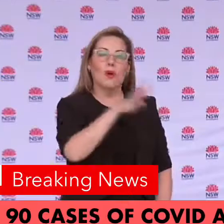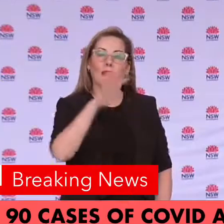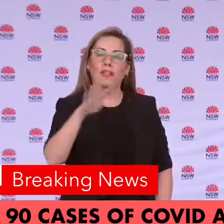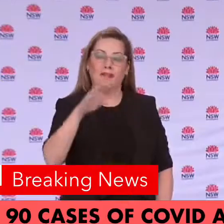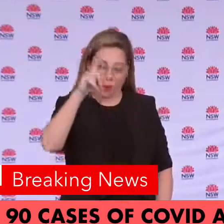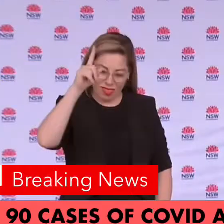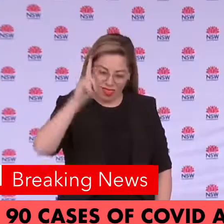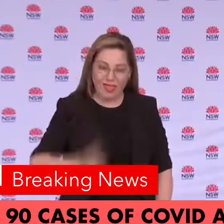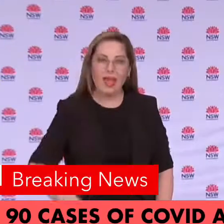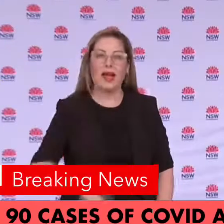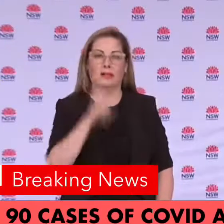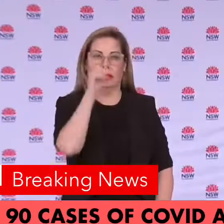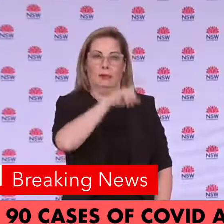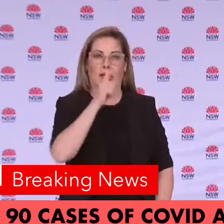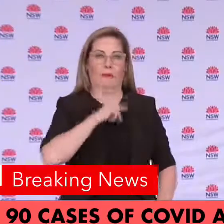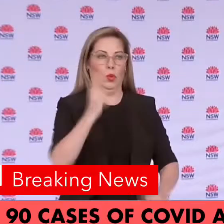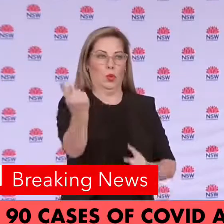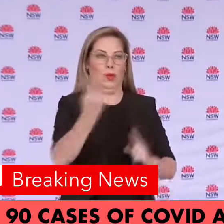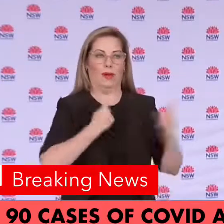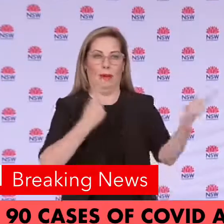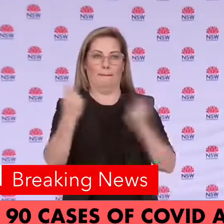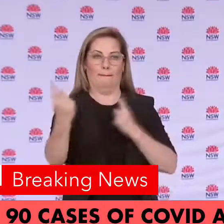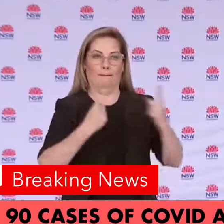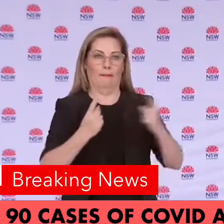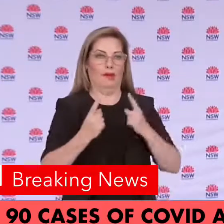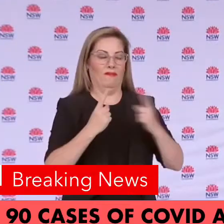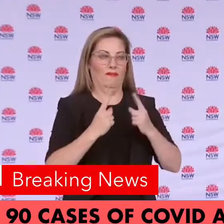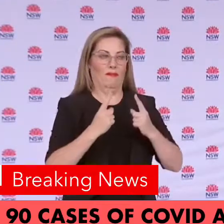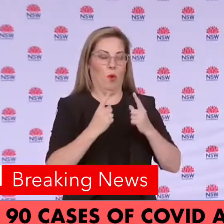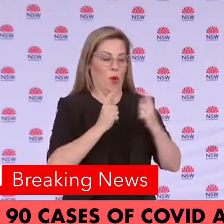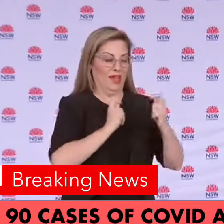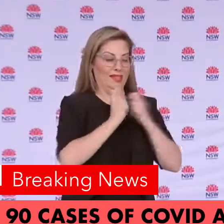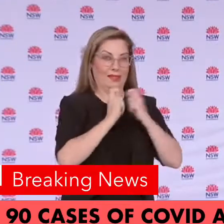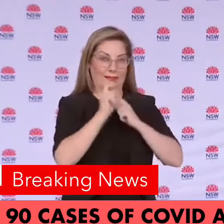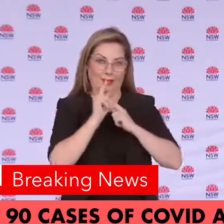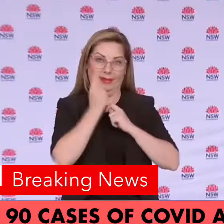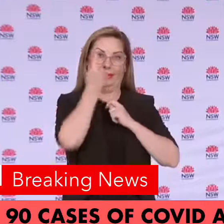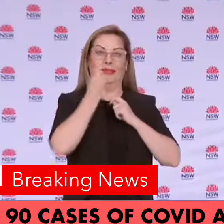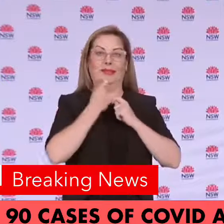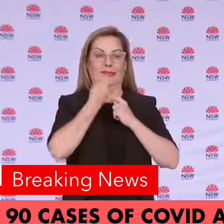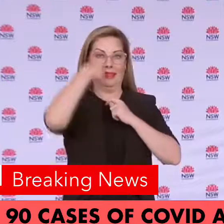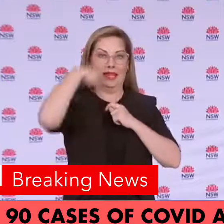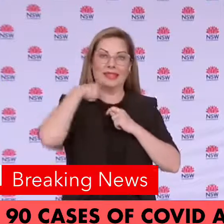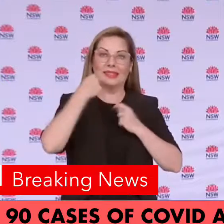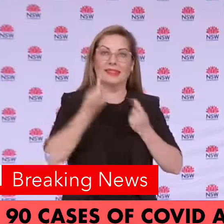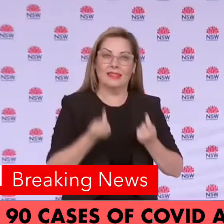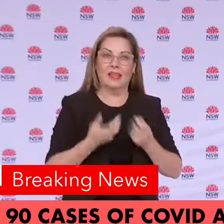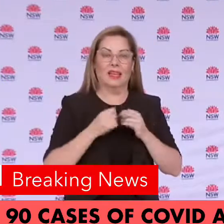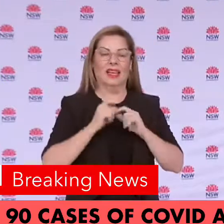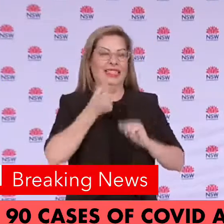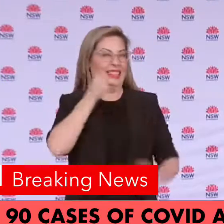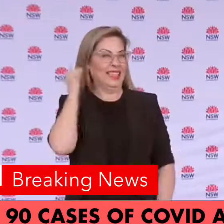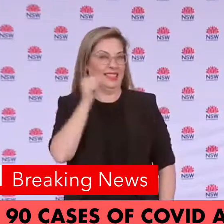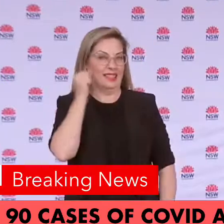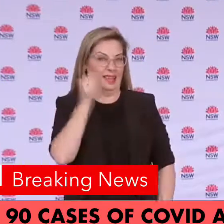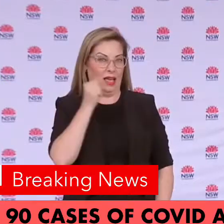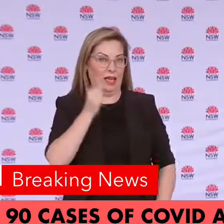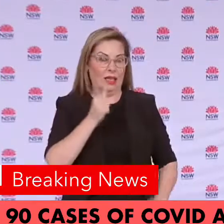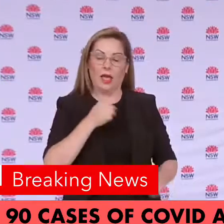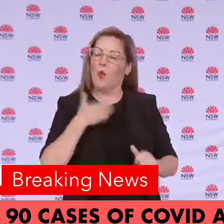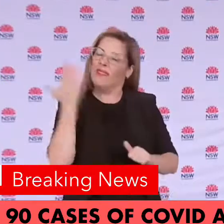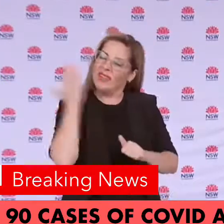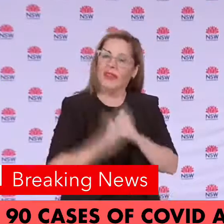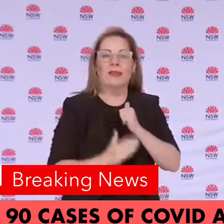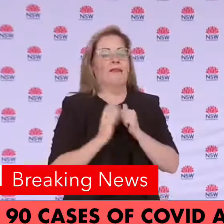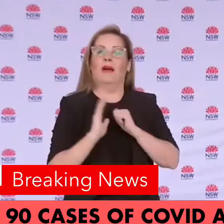a record we did not expect, and I feel so proud and deeply grateful that people have responded,